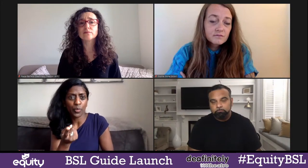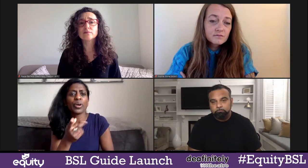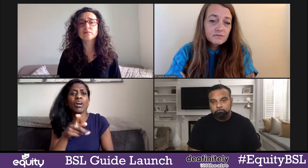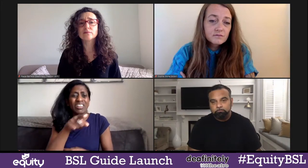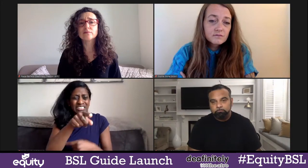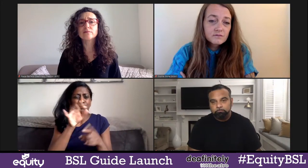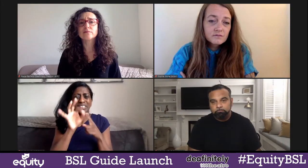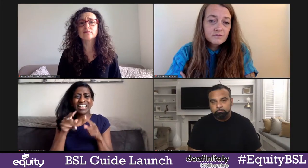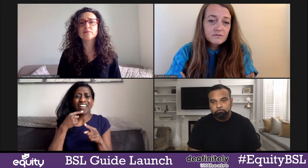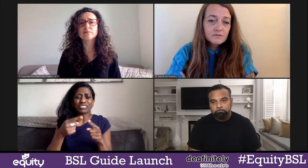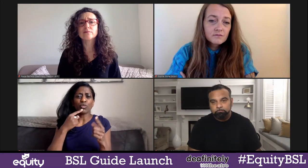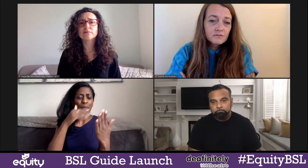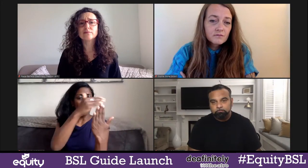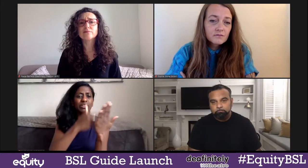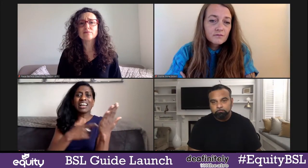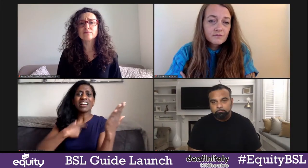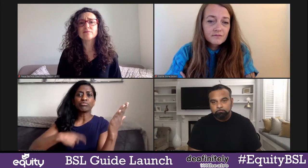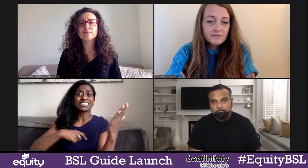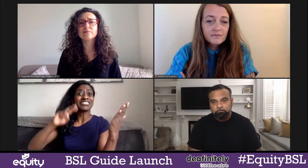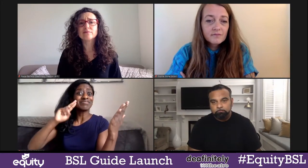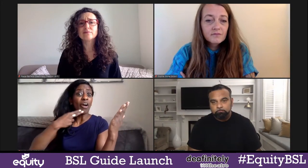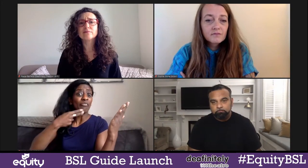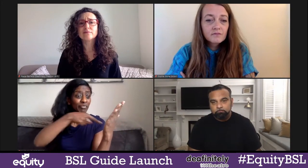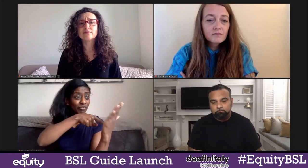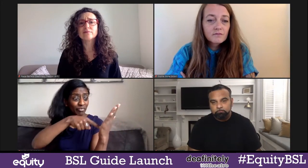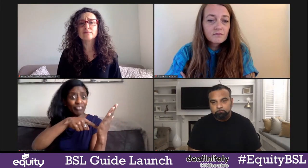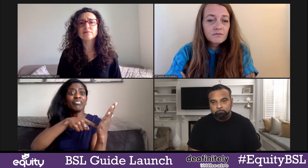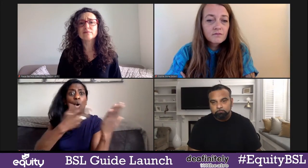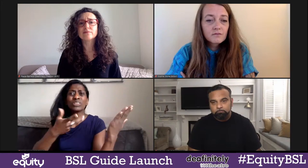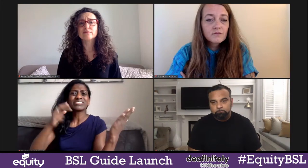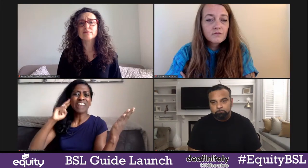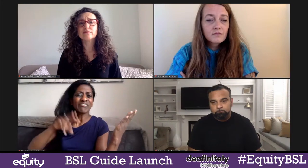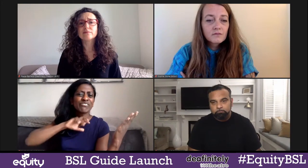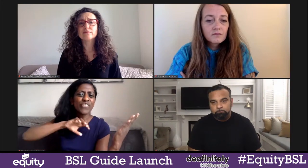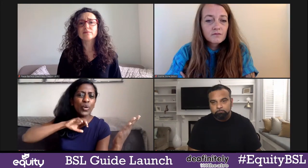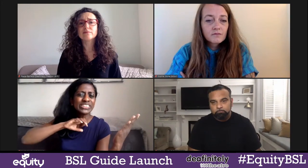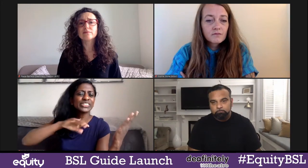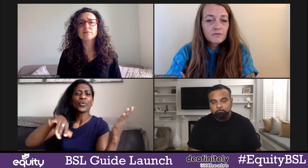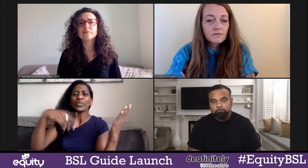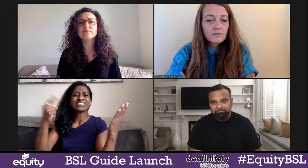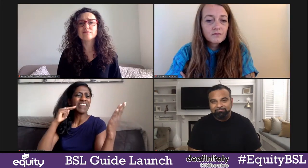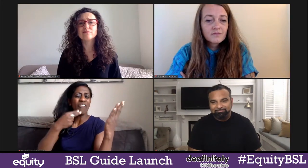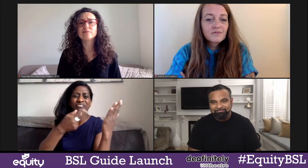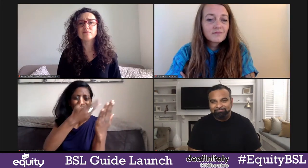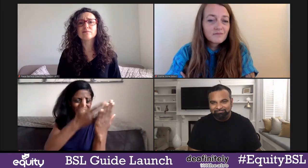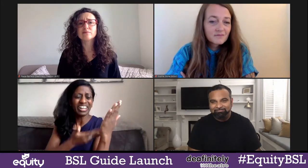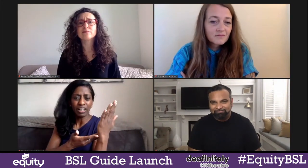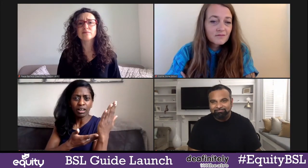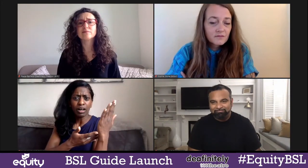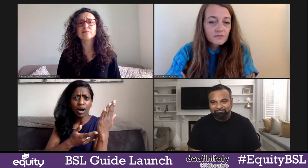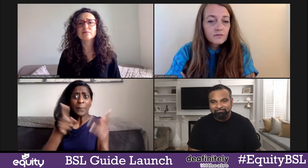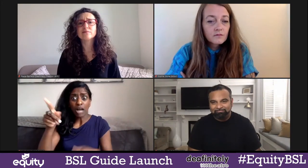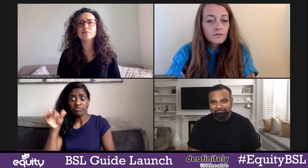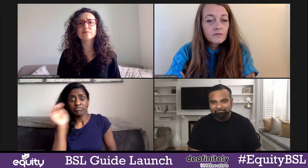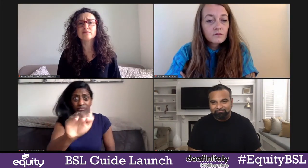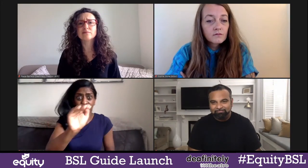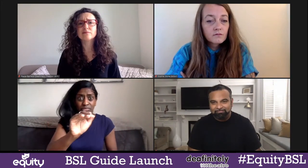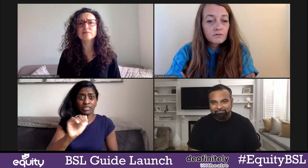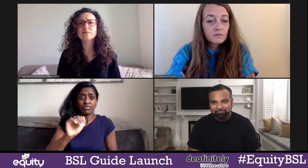And sometimes they may say, oh, are you available tomorrow? So if there's a role for a deaf character with a deaf voice or whatever